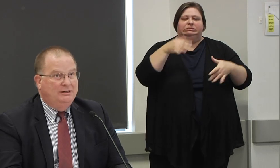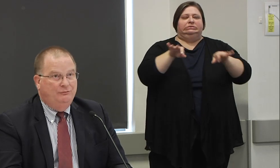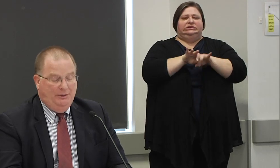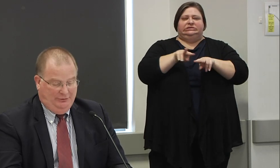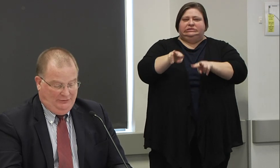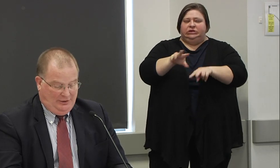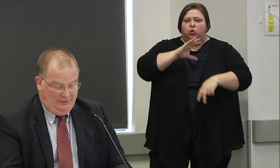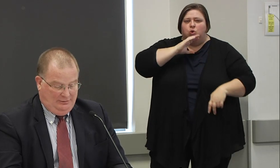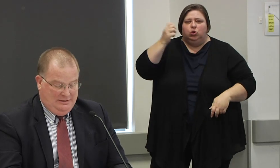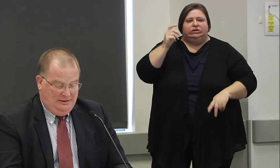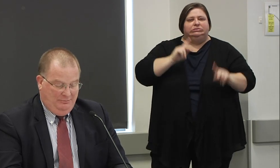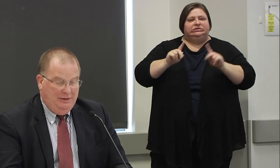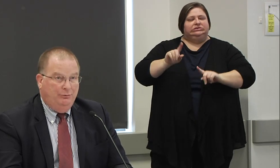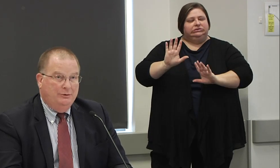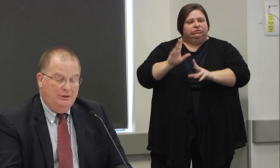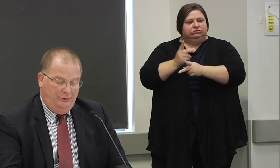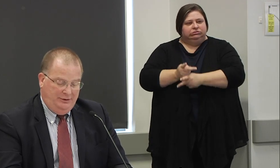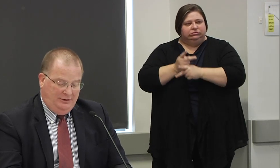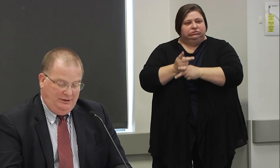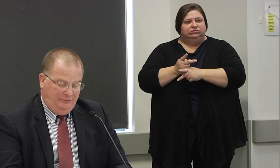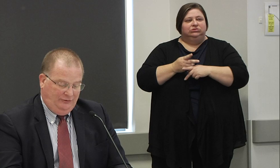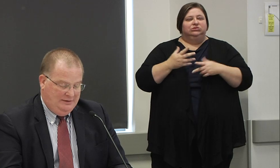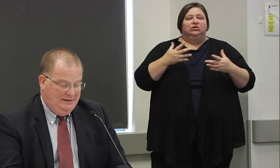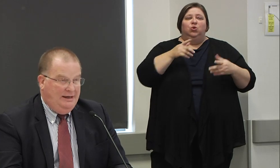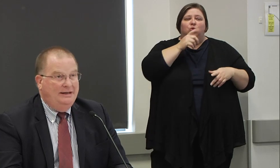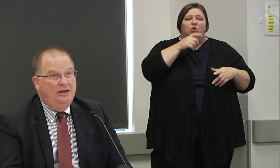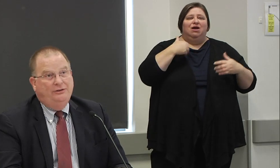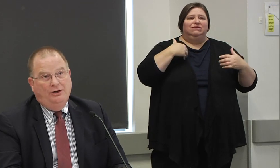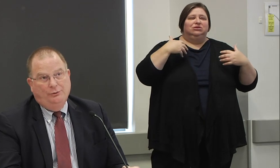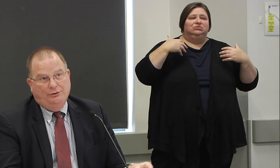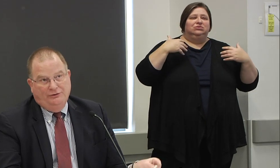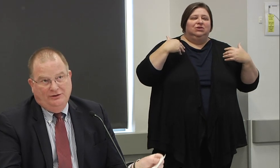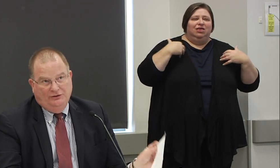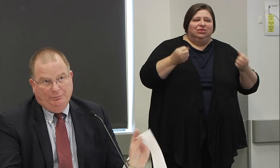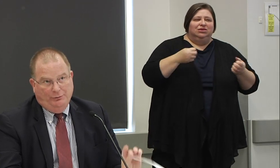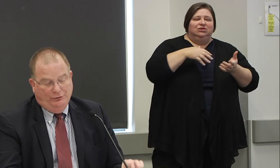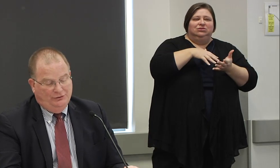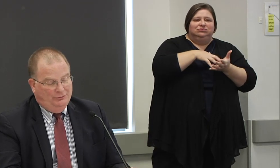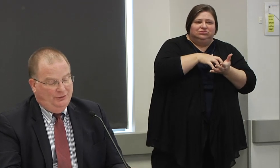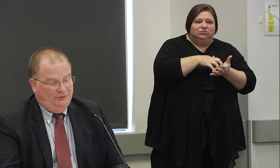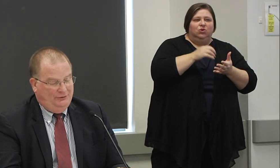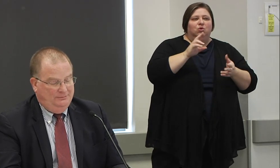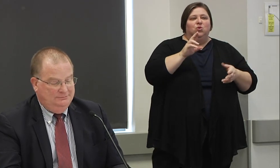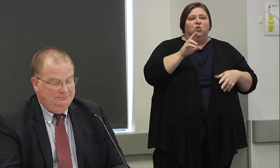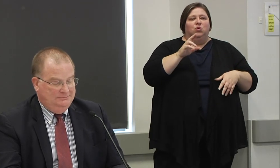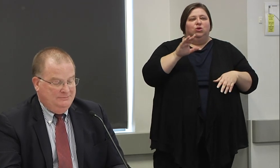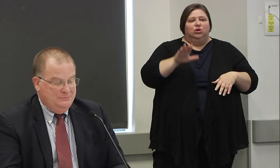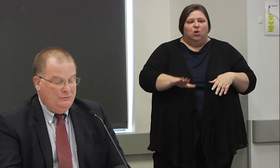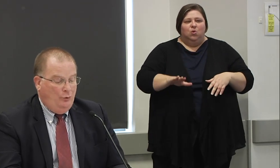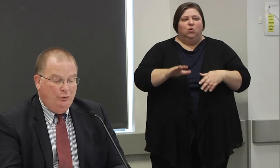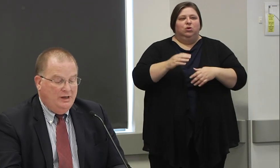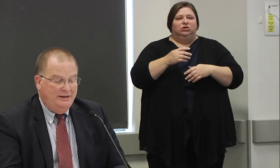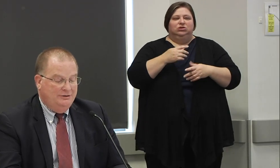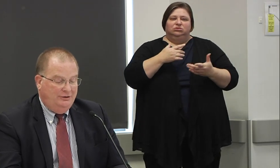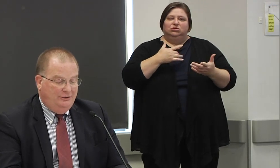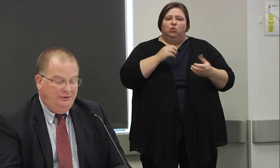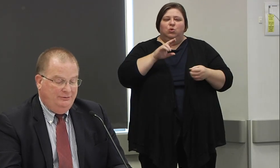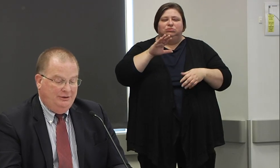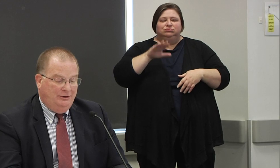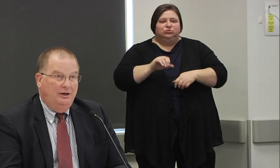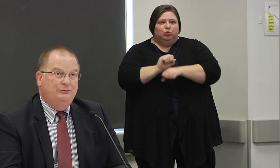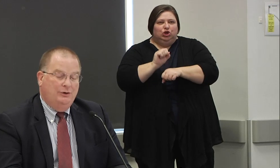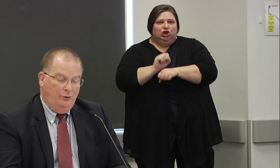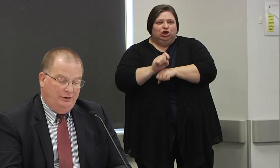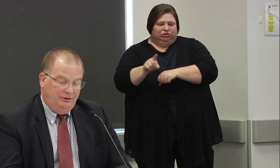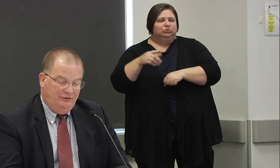of people of color, people with lower incomes, and healthcare workers at disproportionate risk. We're not in the clear in our